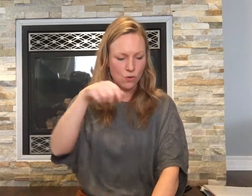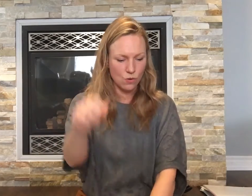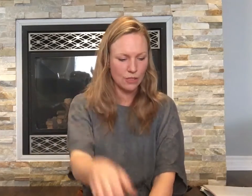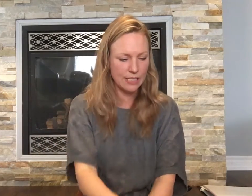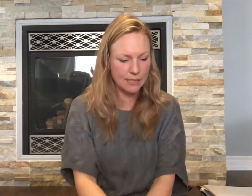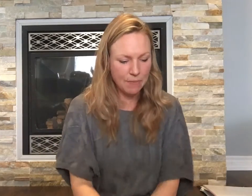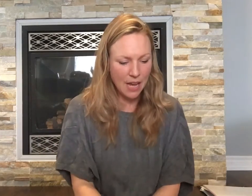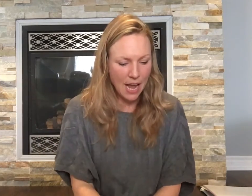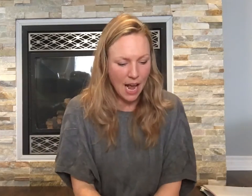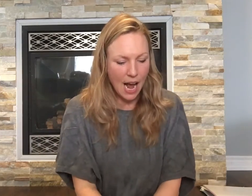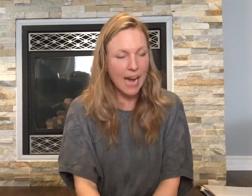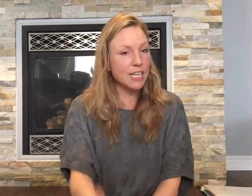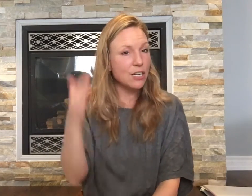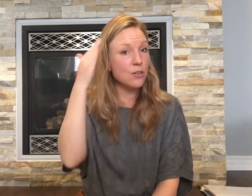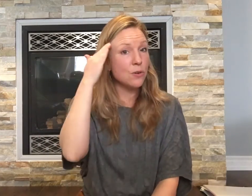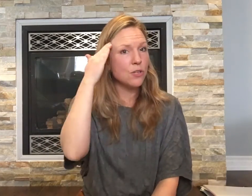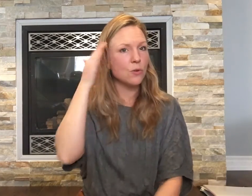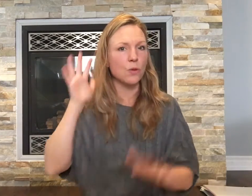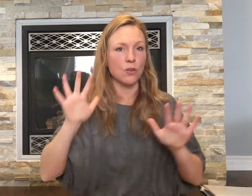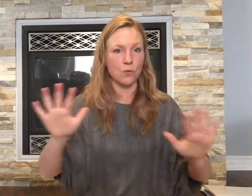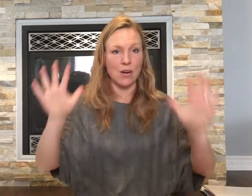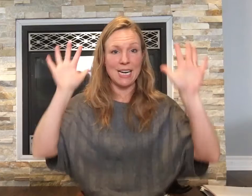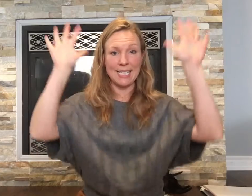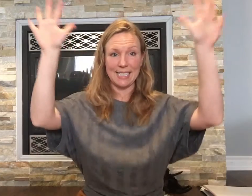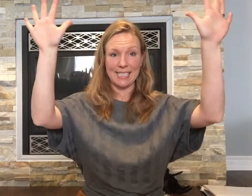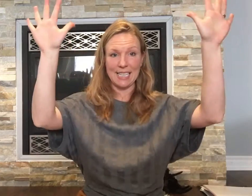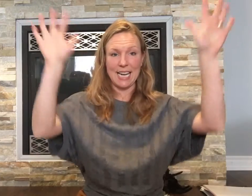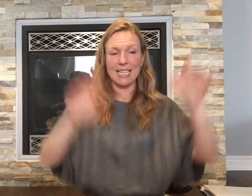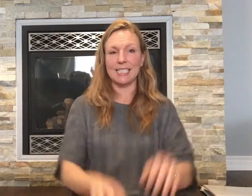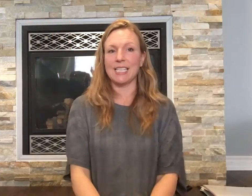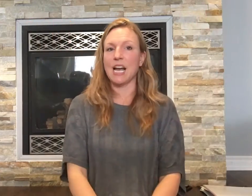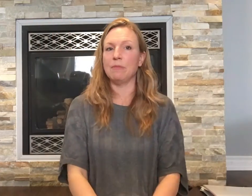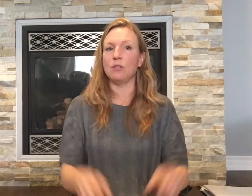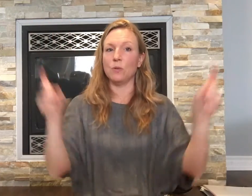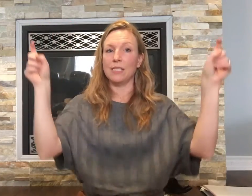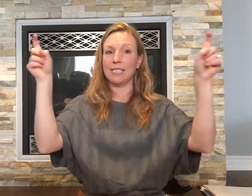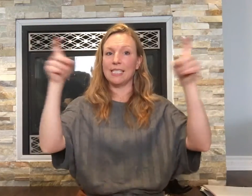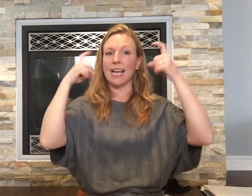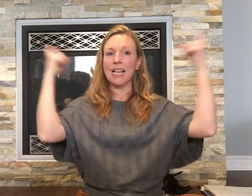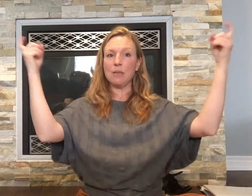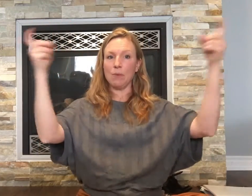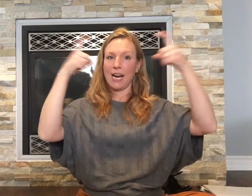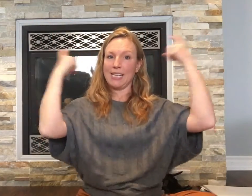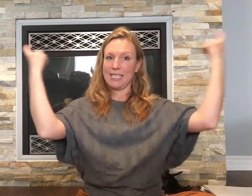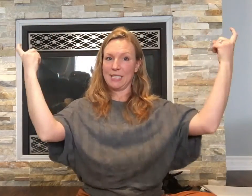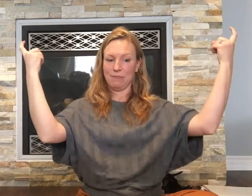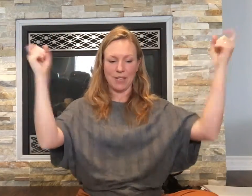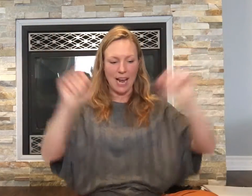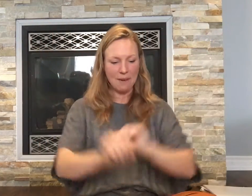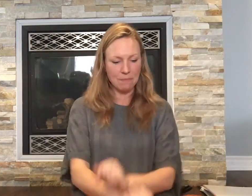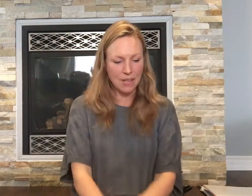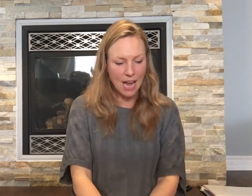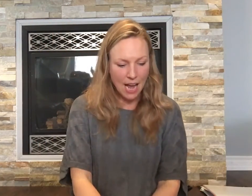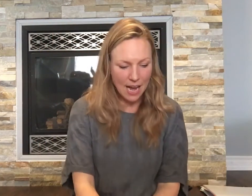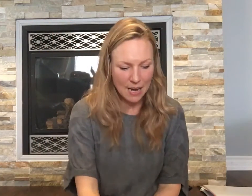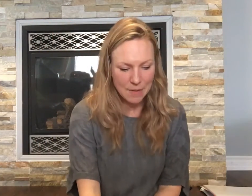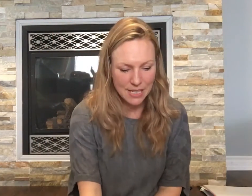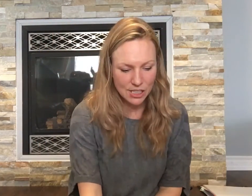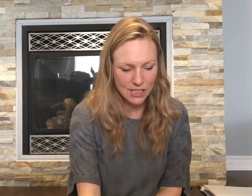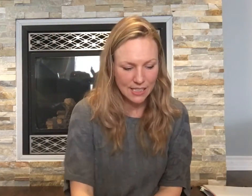proud. I knew you were great. It's time to celebrate. Okay? And then she